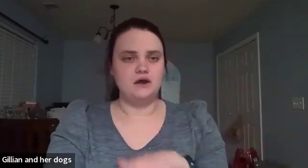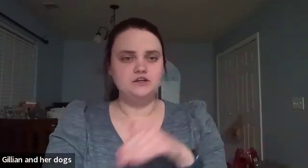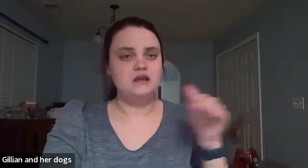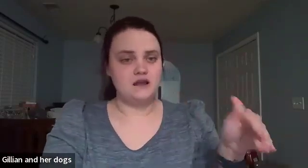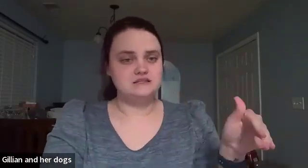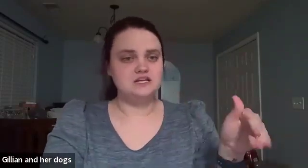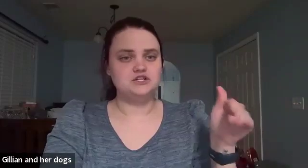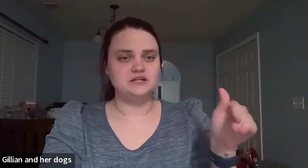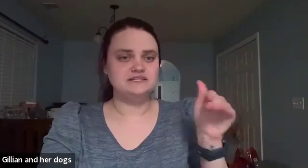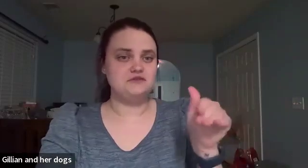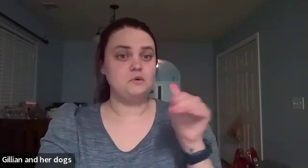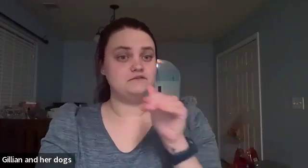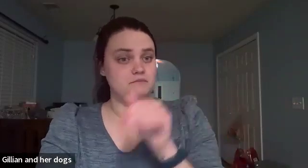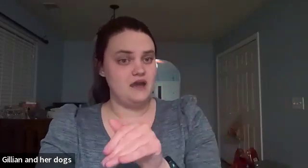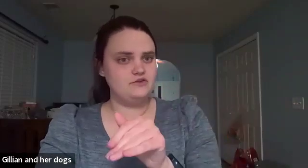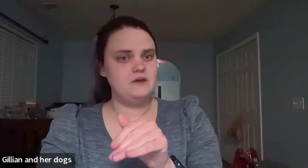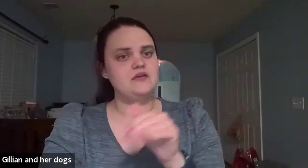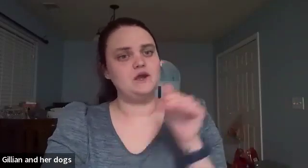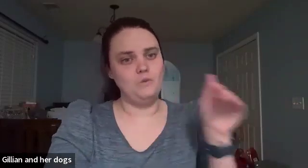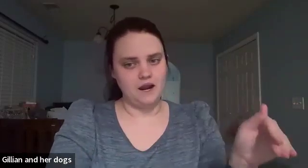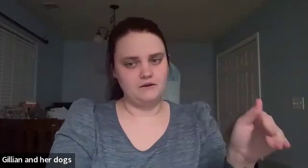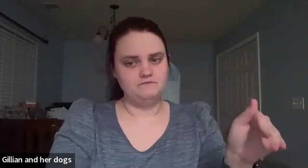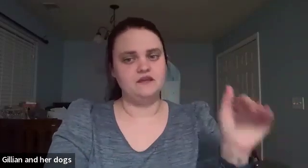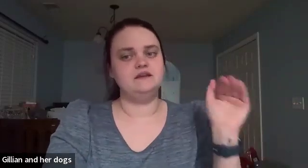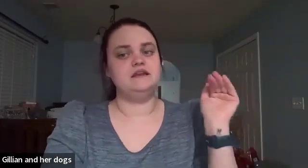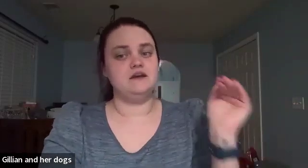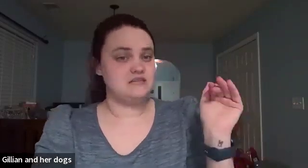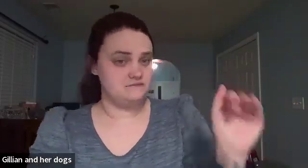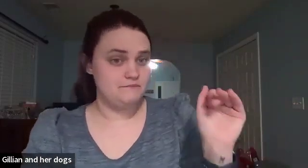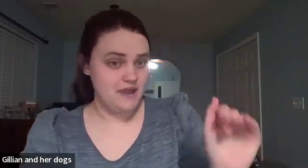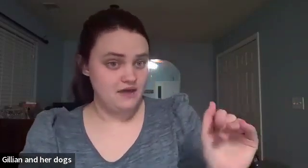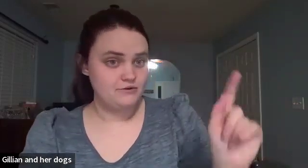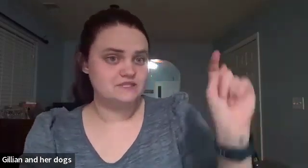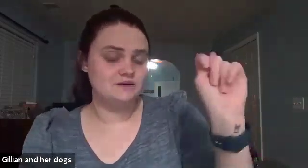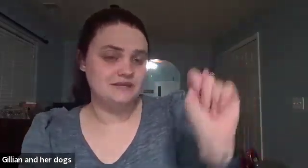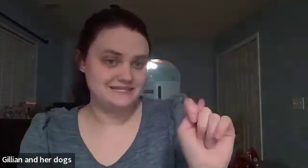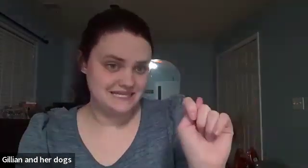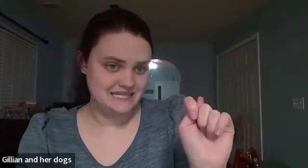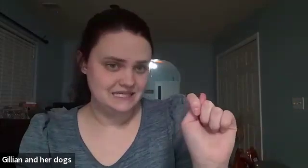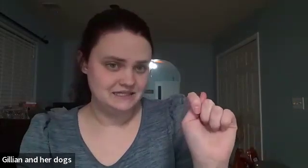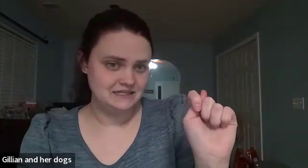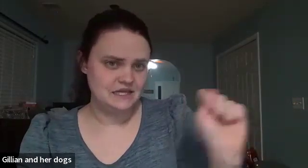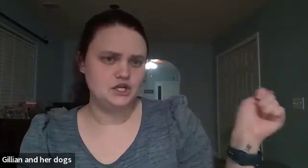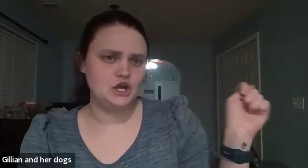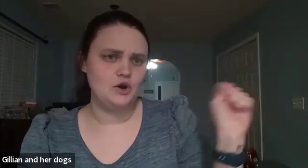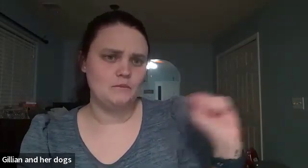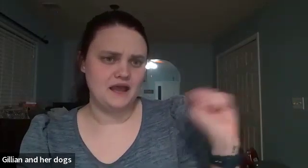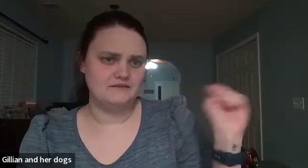How you would ask that is you're going to sign the word for bathroom and then go where. Now the sign for bathroom is going to be a T, and you go back